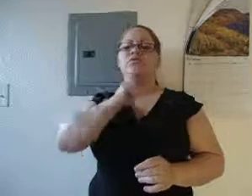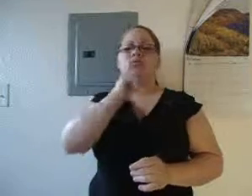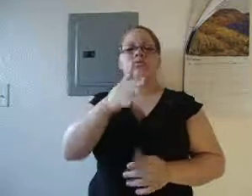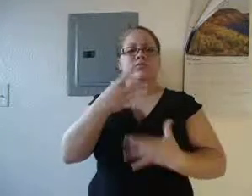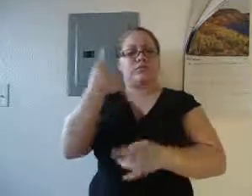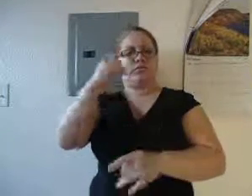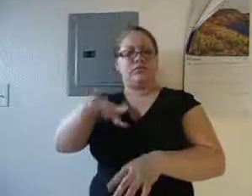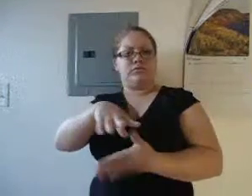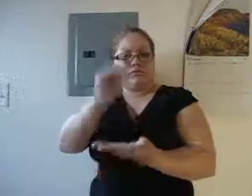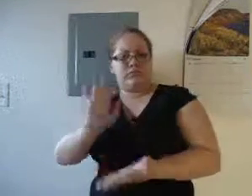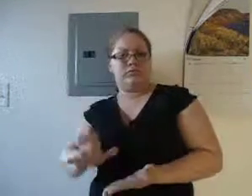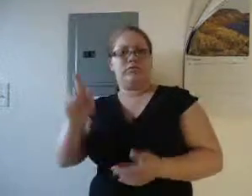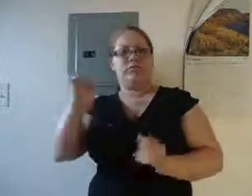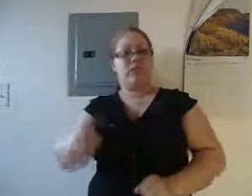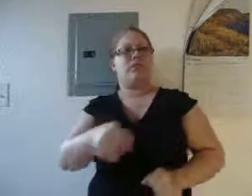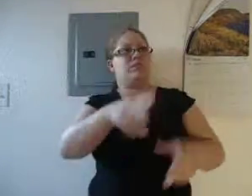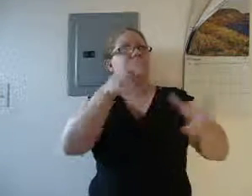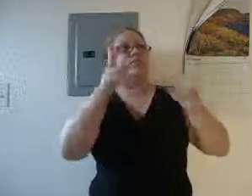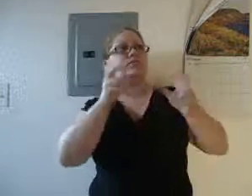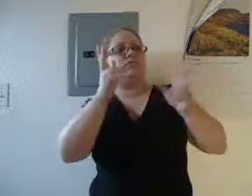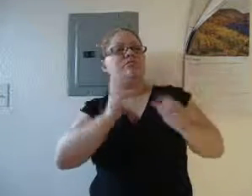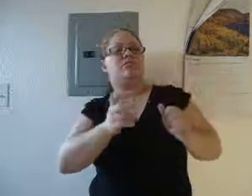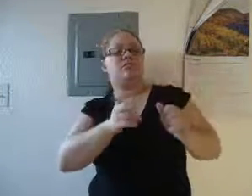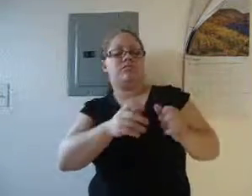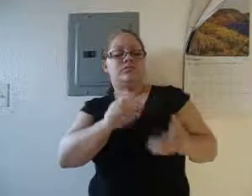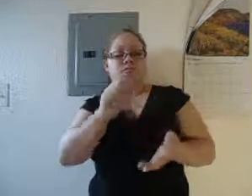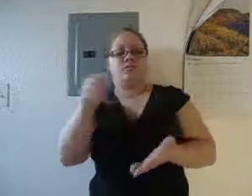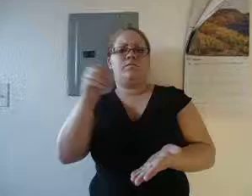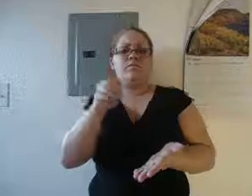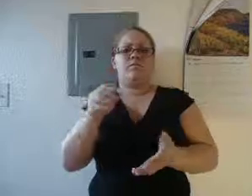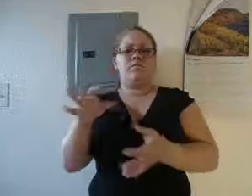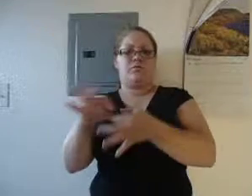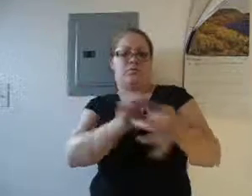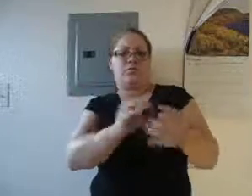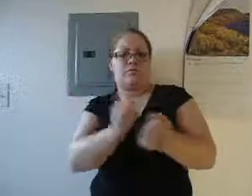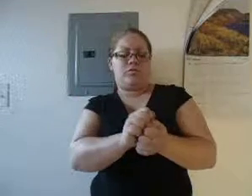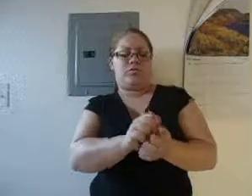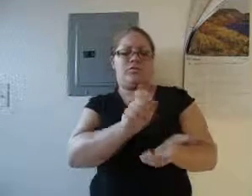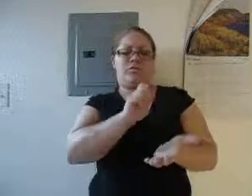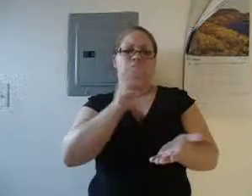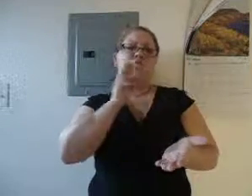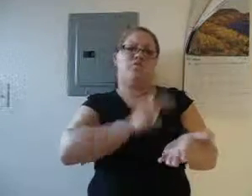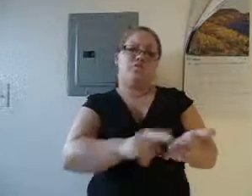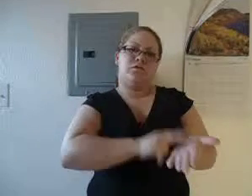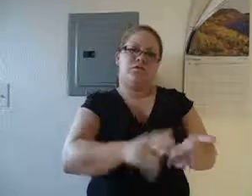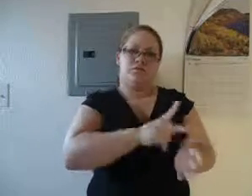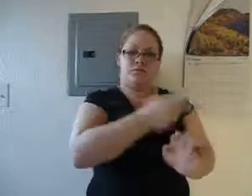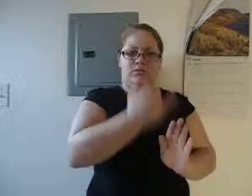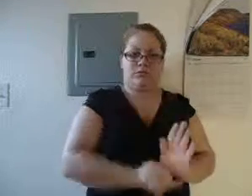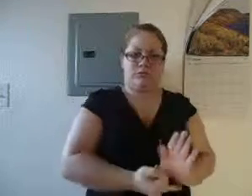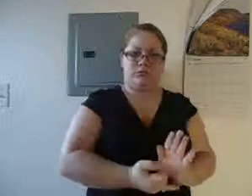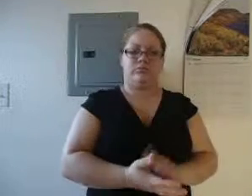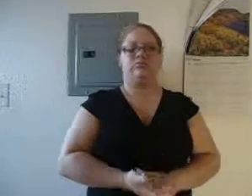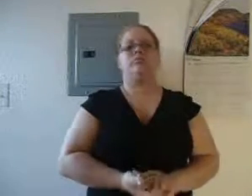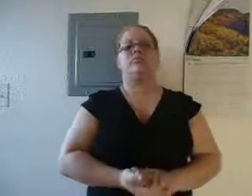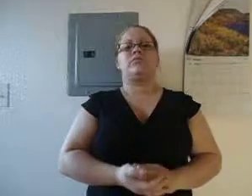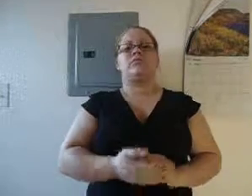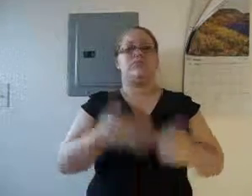So in that 3-week period after his lecture, we did all kinds of different research, reading and writing assignments, which